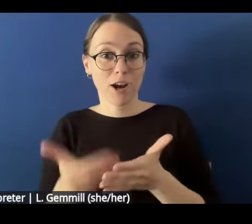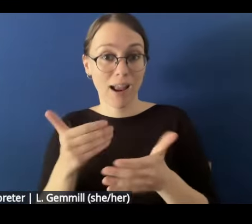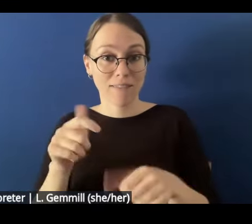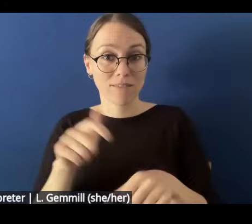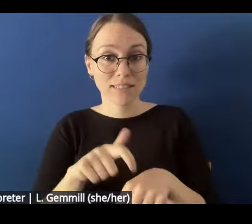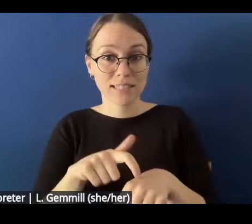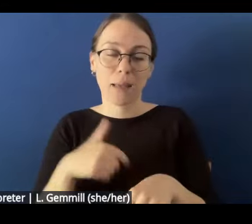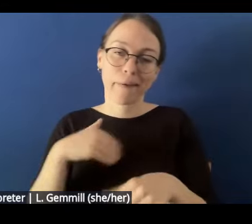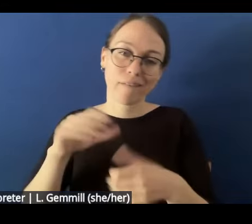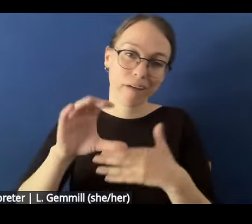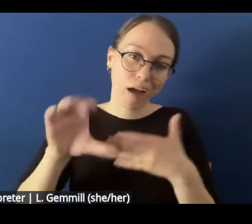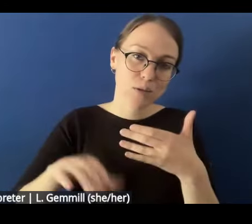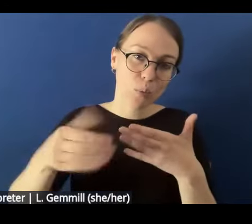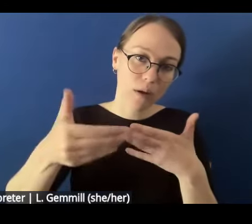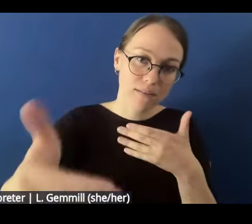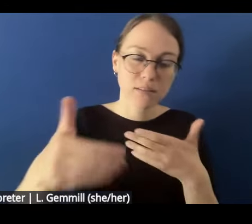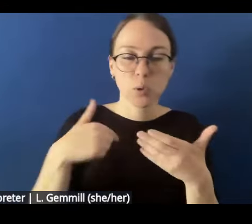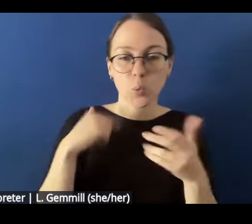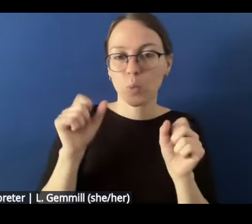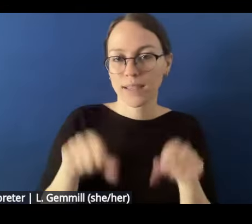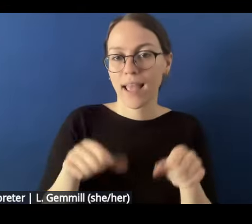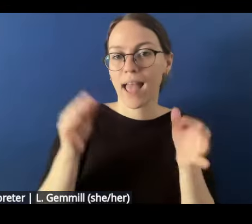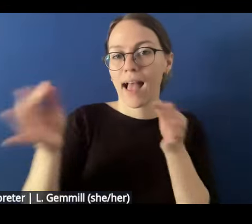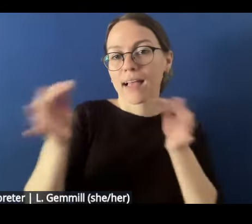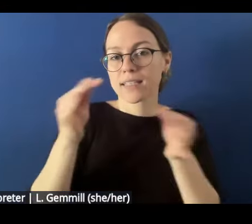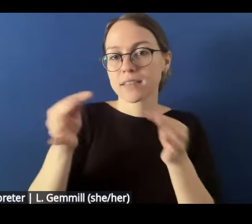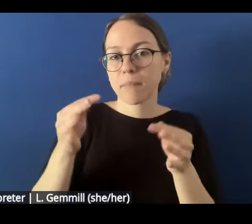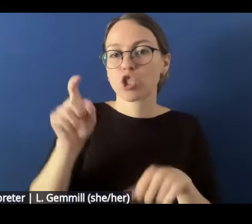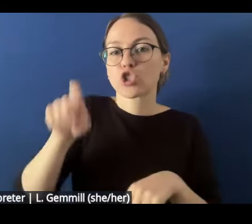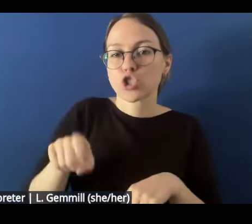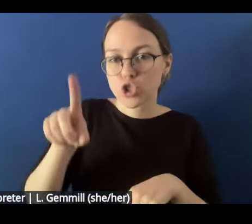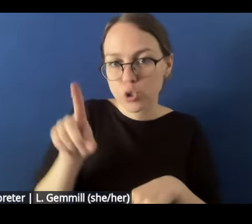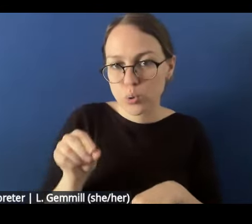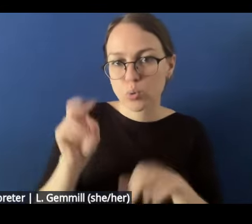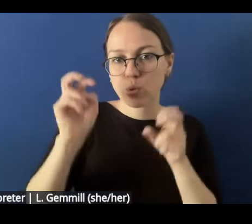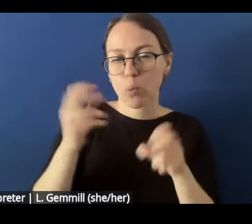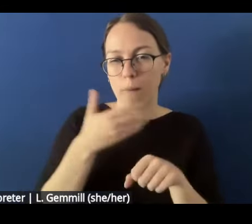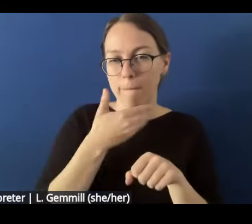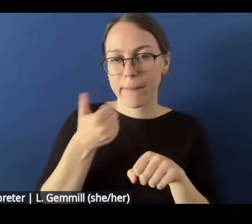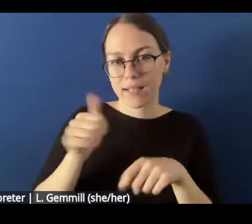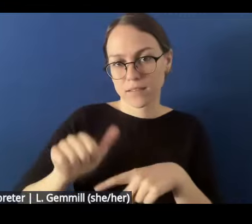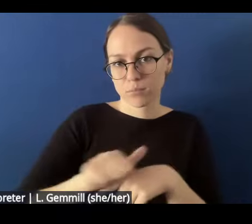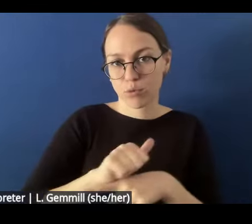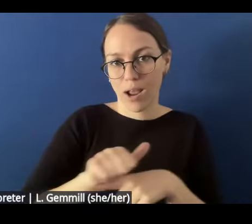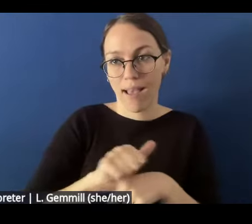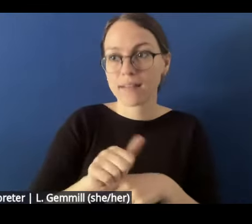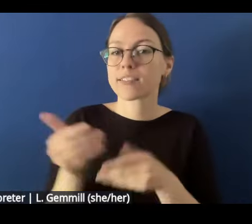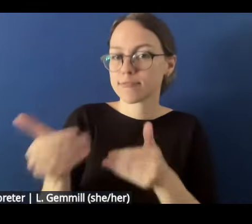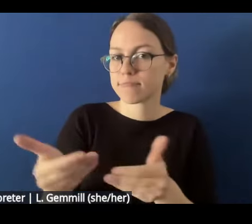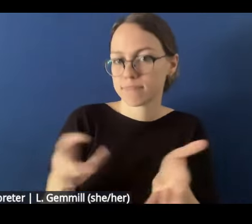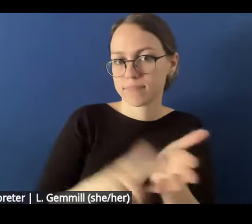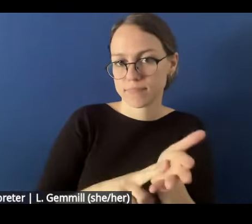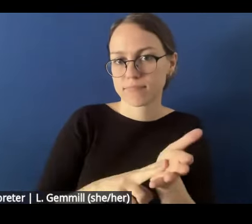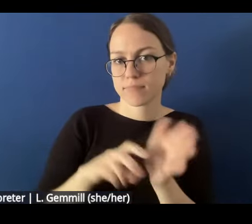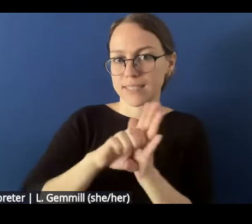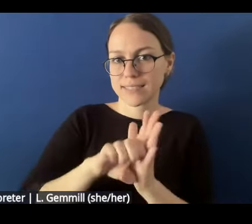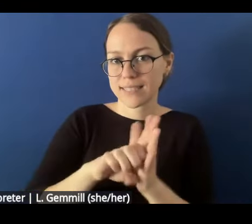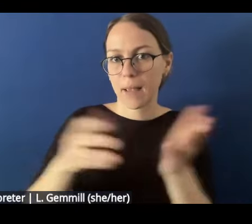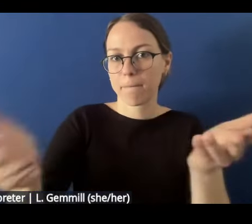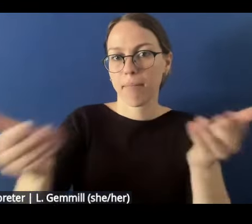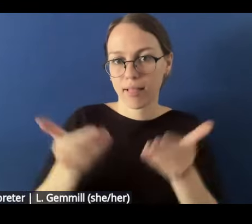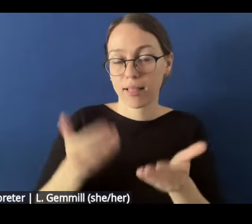some of that out more in here and say like a best practice would be to get a signature exemplar when they submit